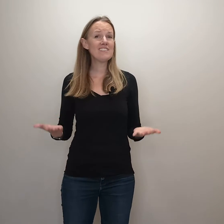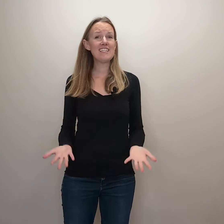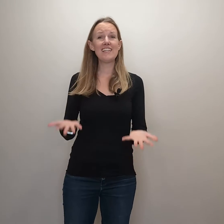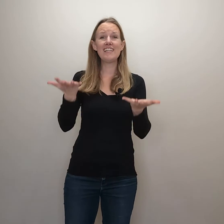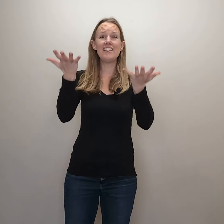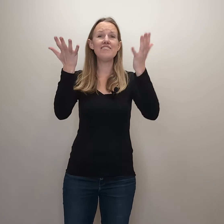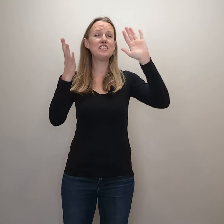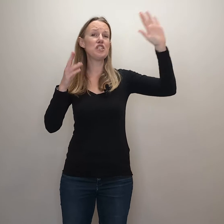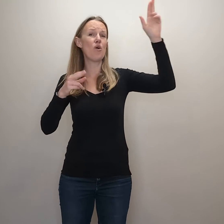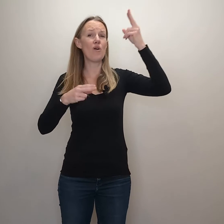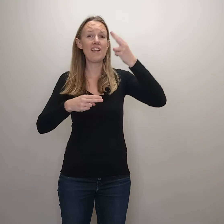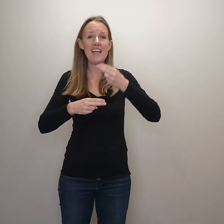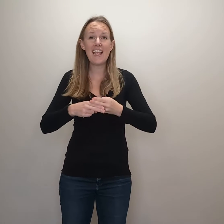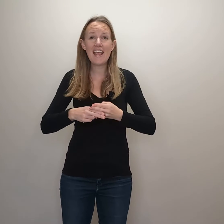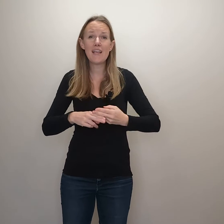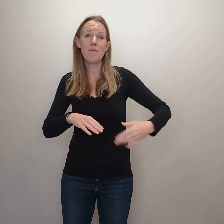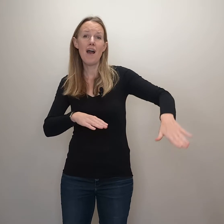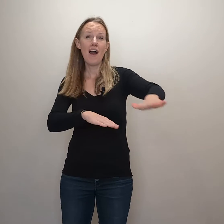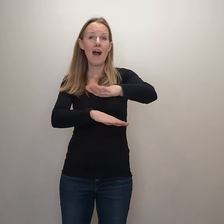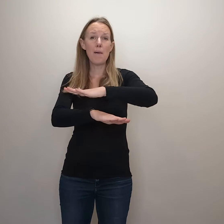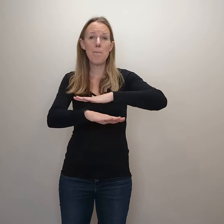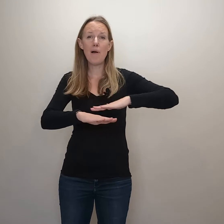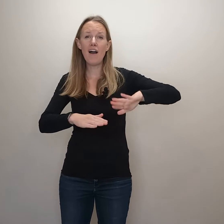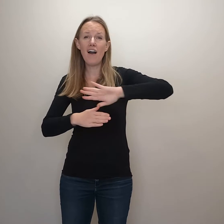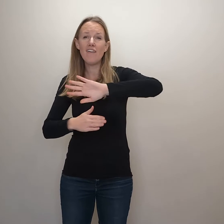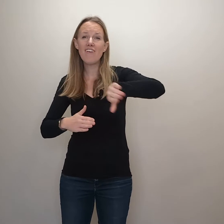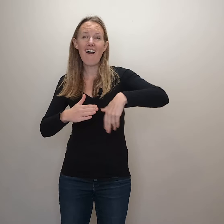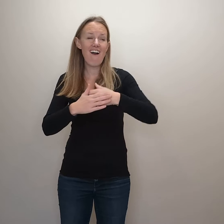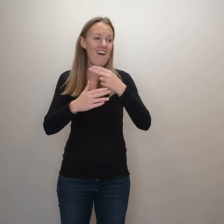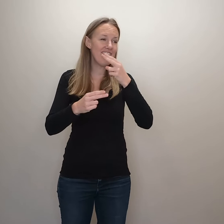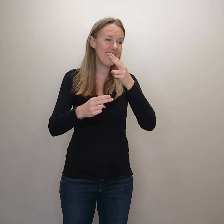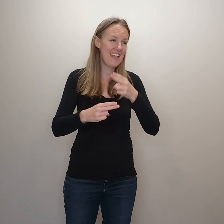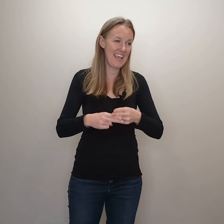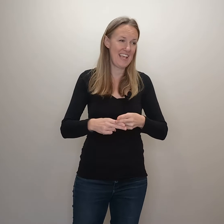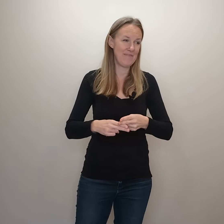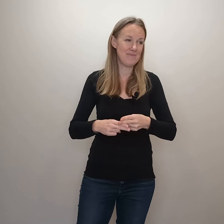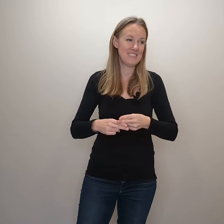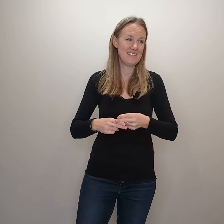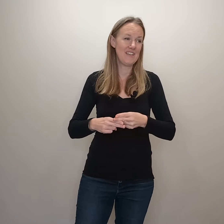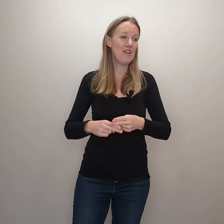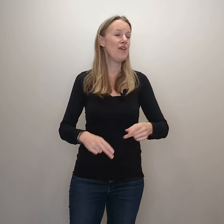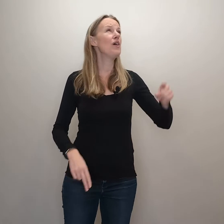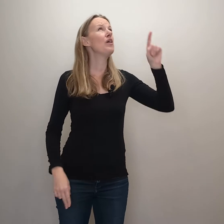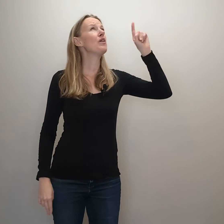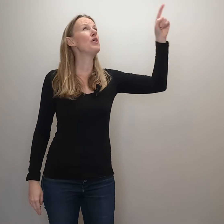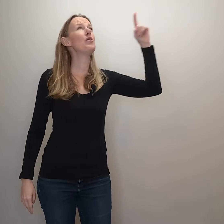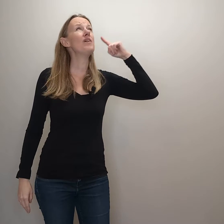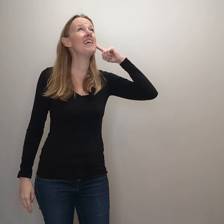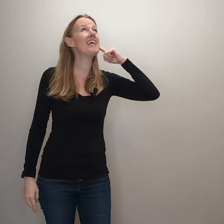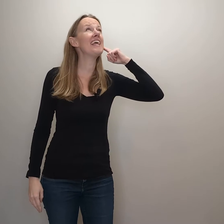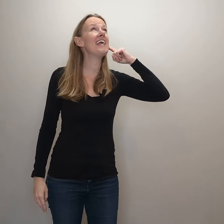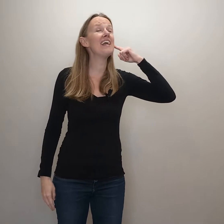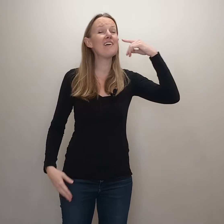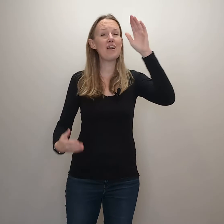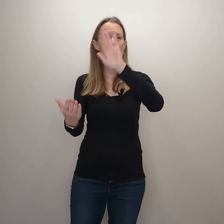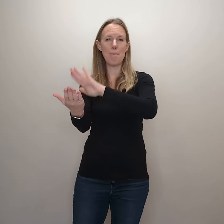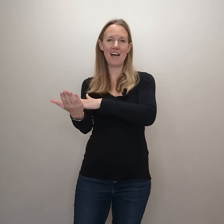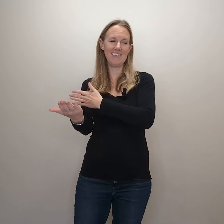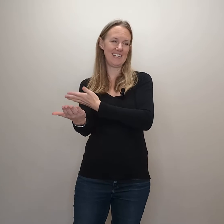to lift your name above all names. You hear a